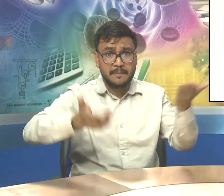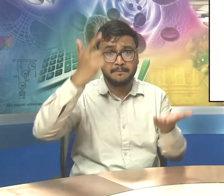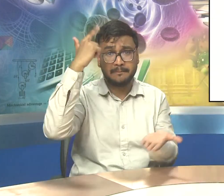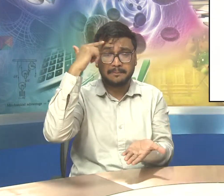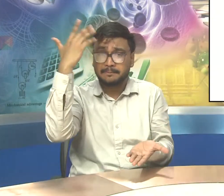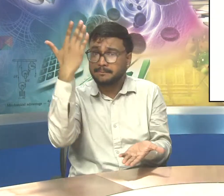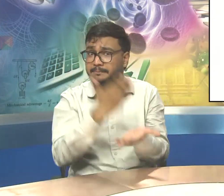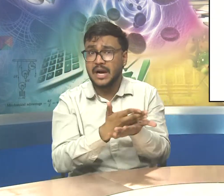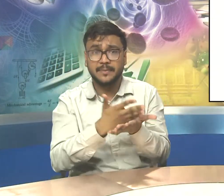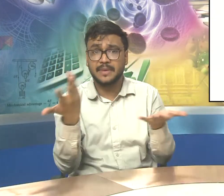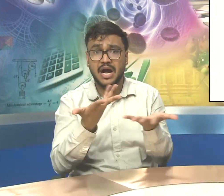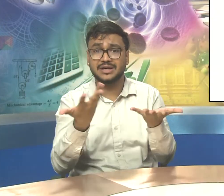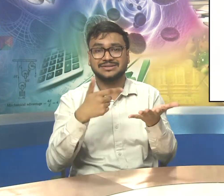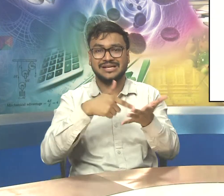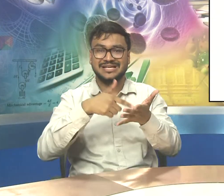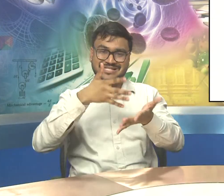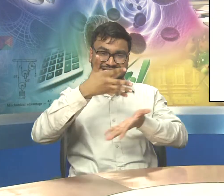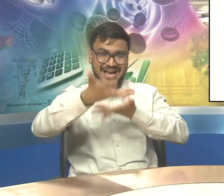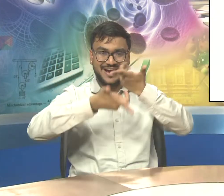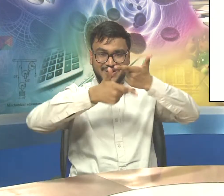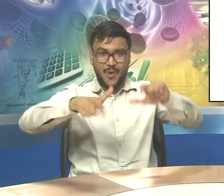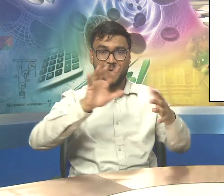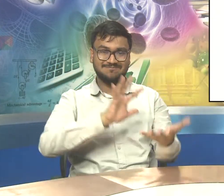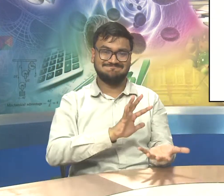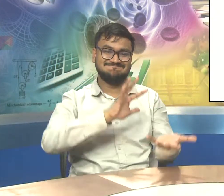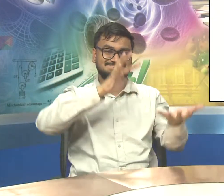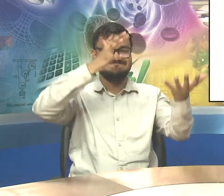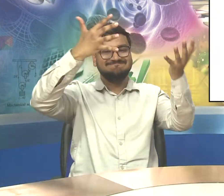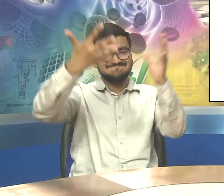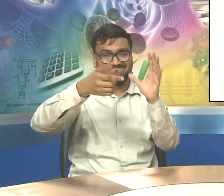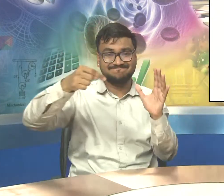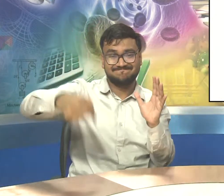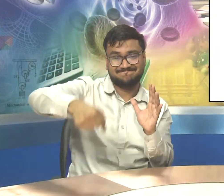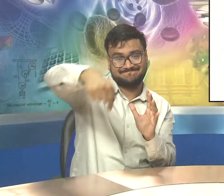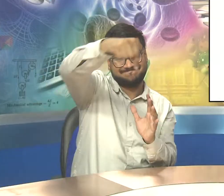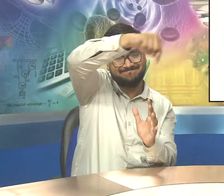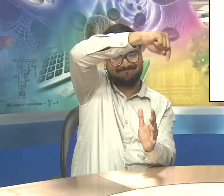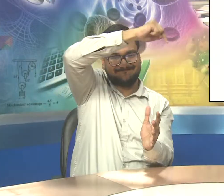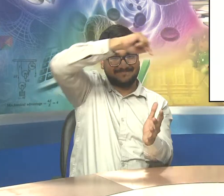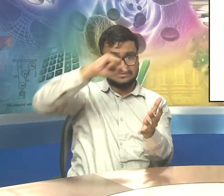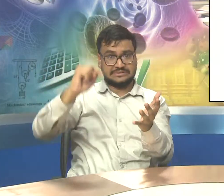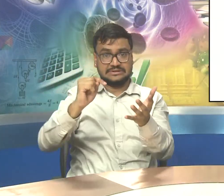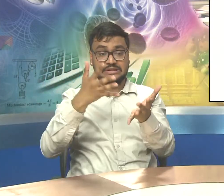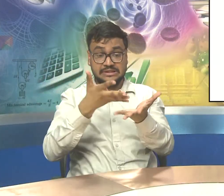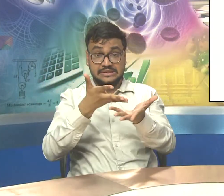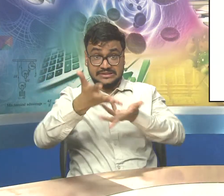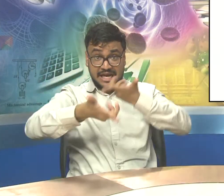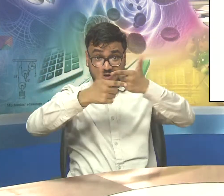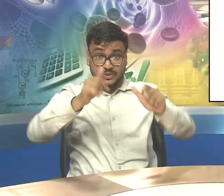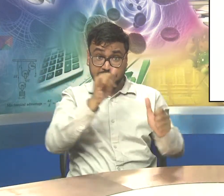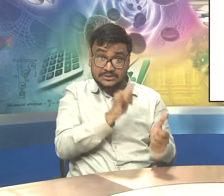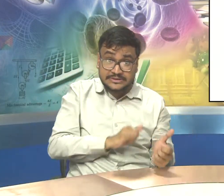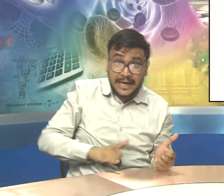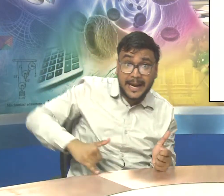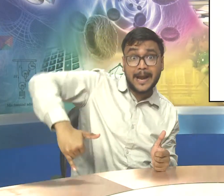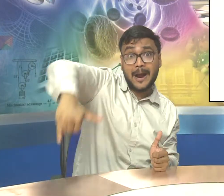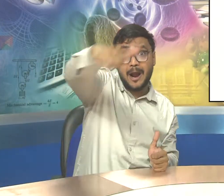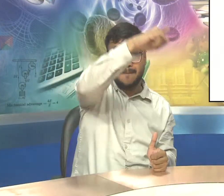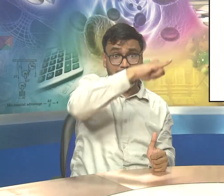First misconception about sign language, that sign language is small, same all